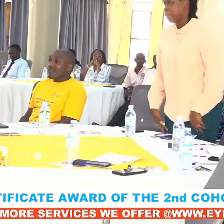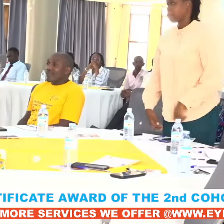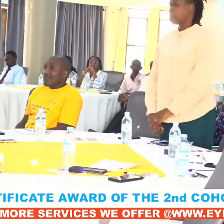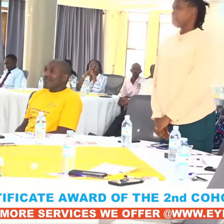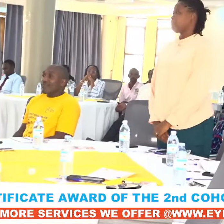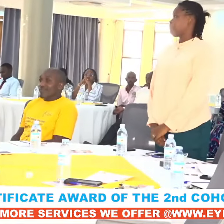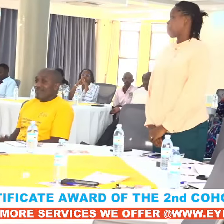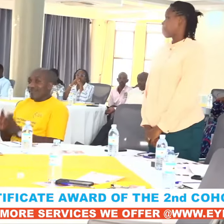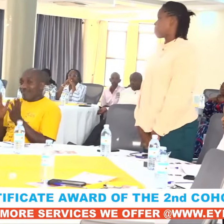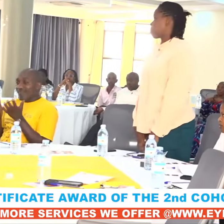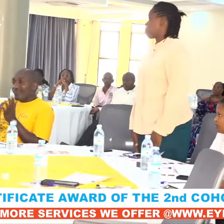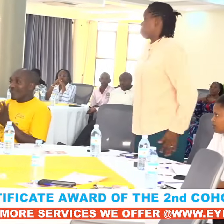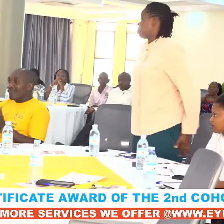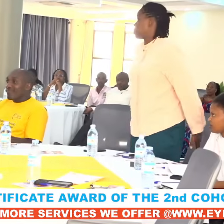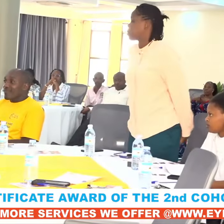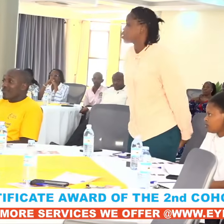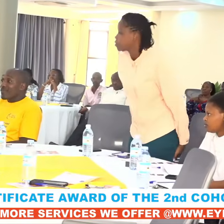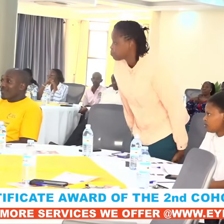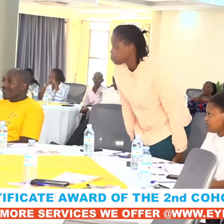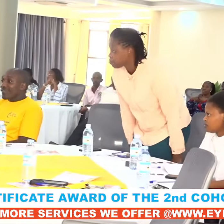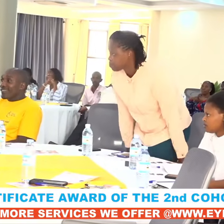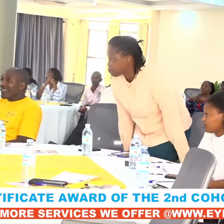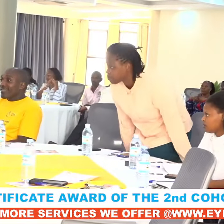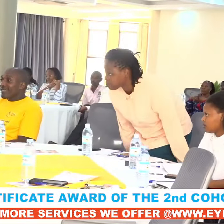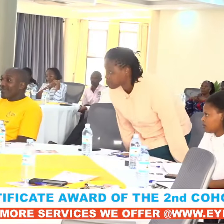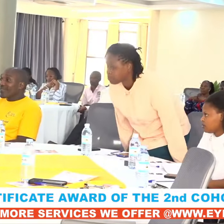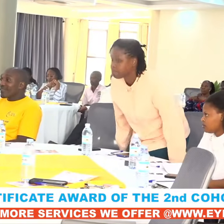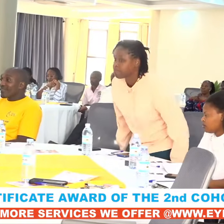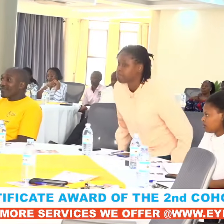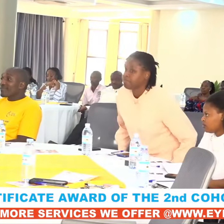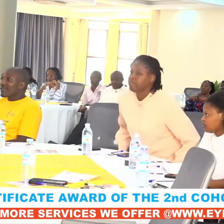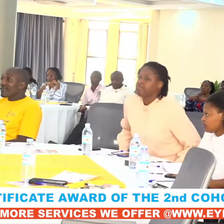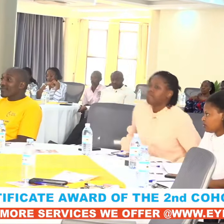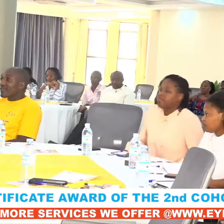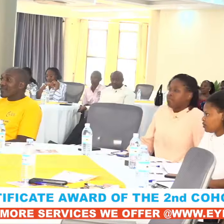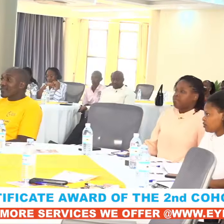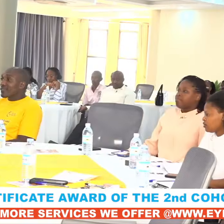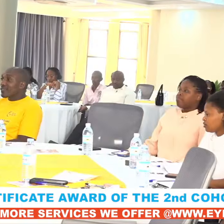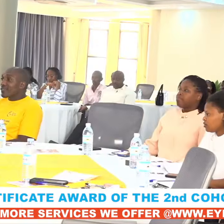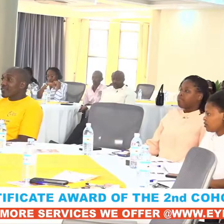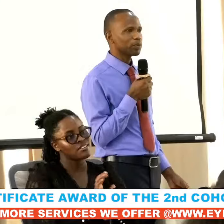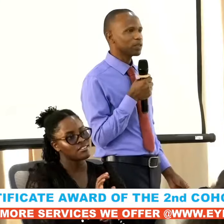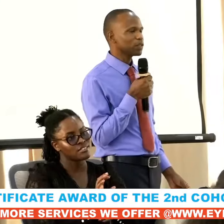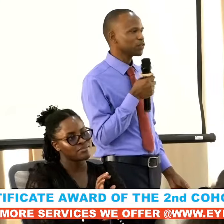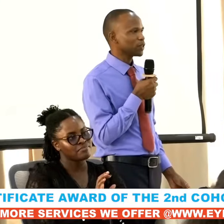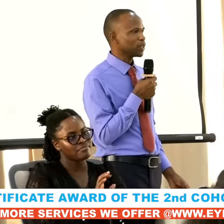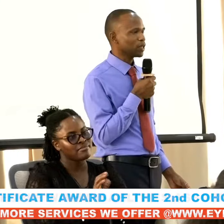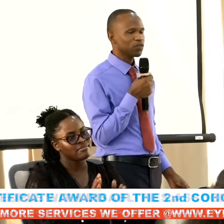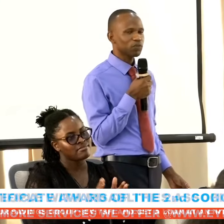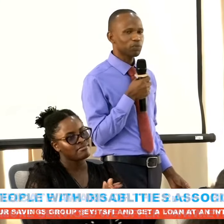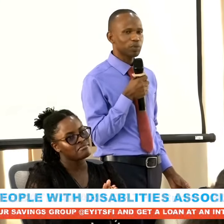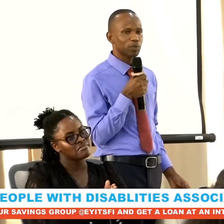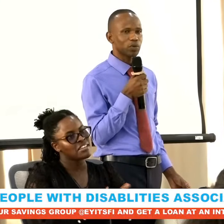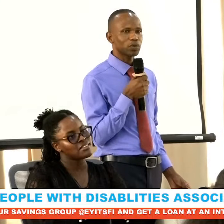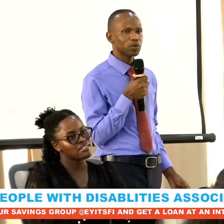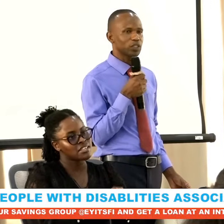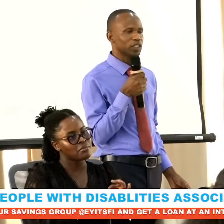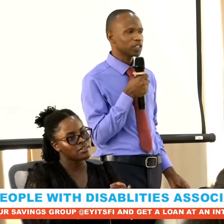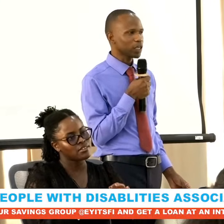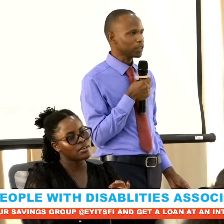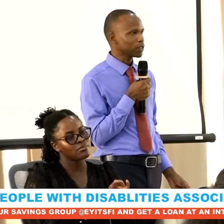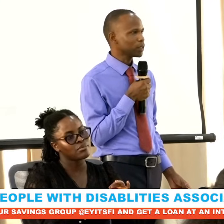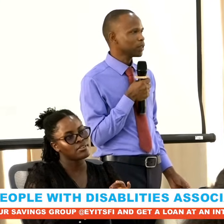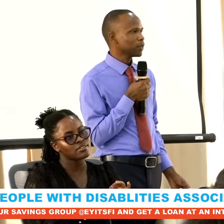Shira is also, we also work together in the church. We also interpret for the deaf people